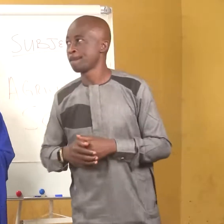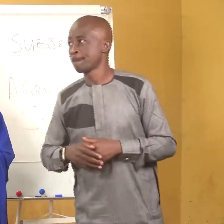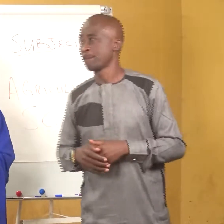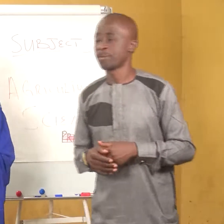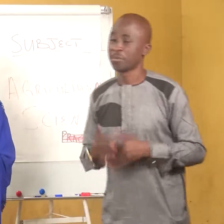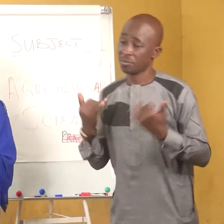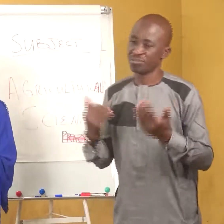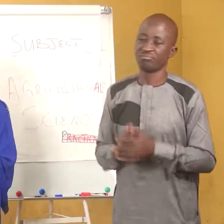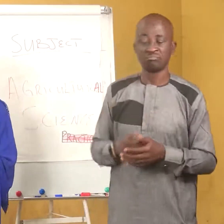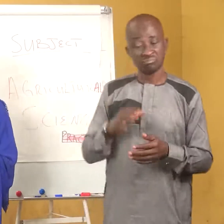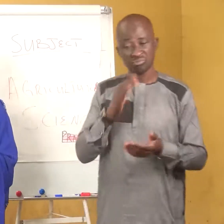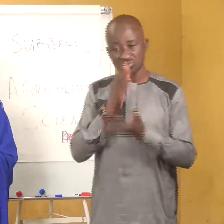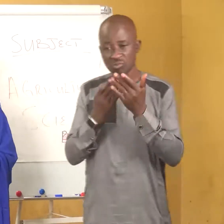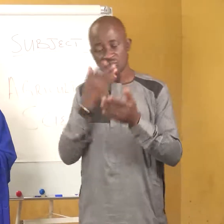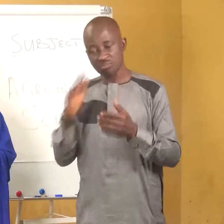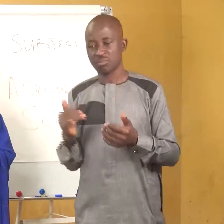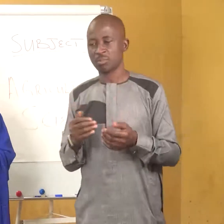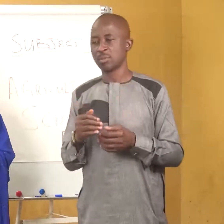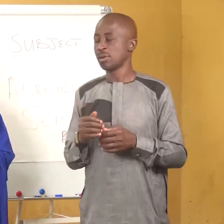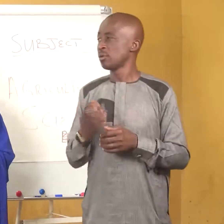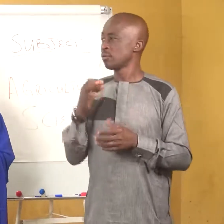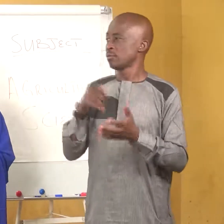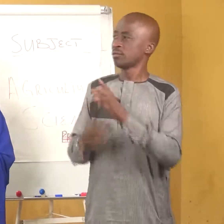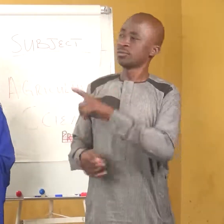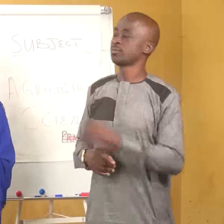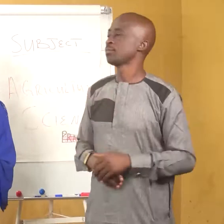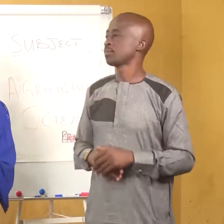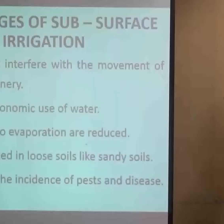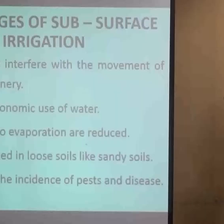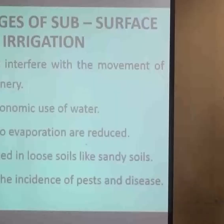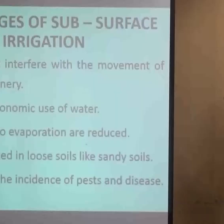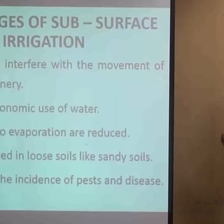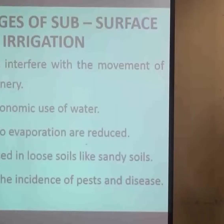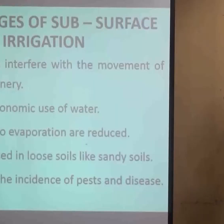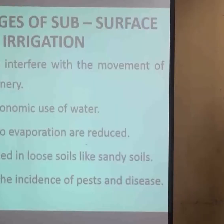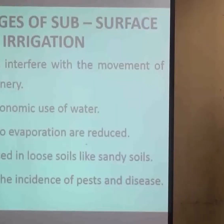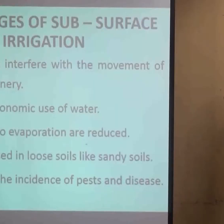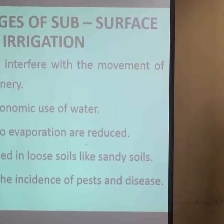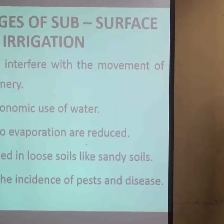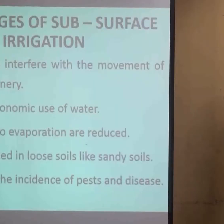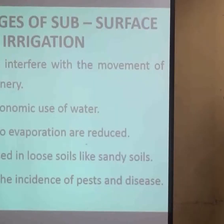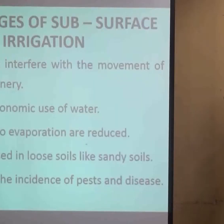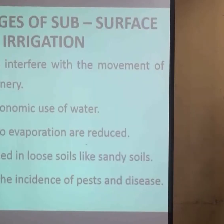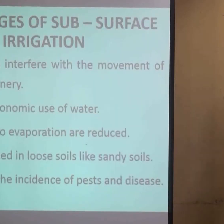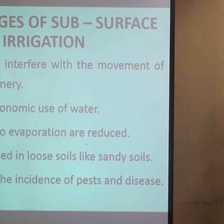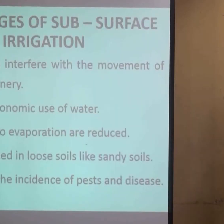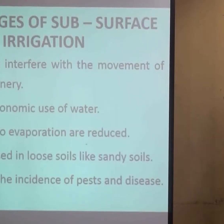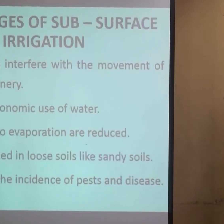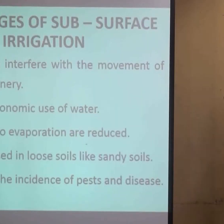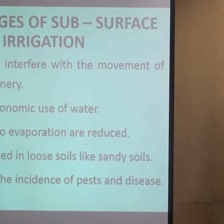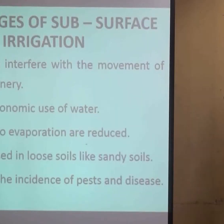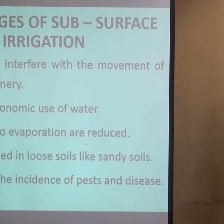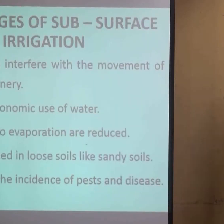Now let's look at the advantages of this subsurface irrigation. Number 1, it does not interfere